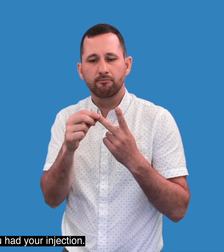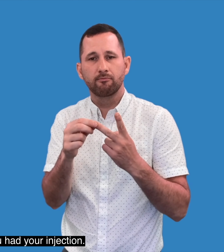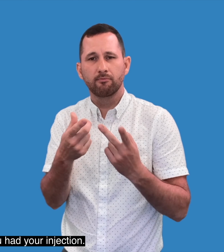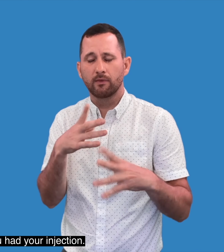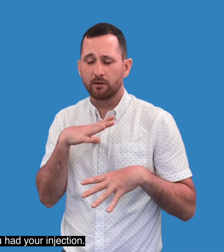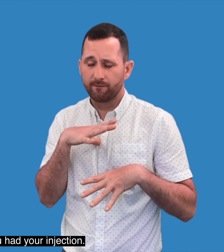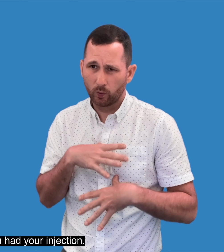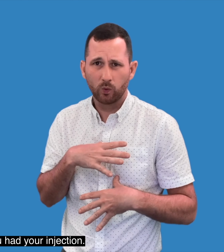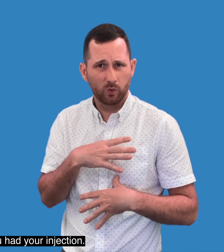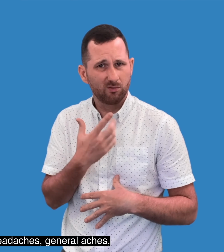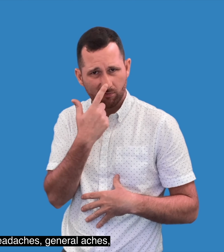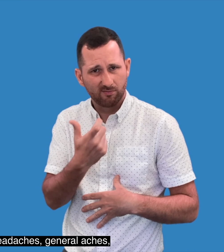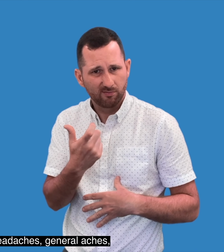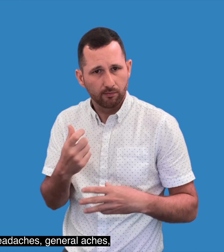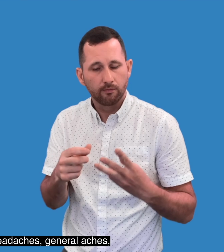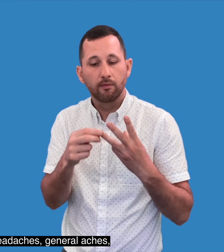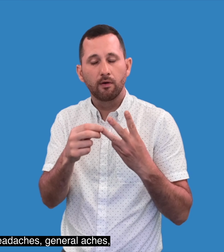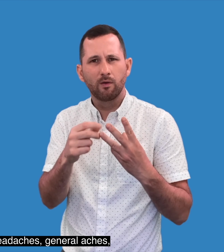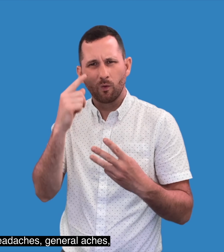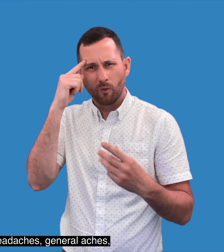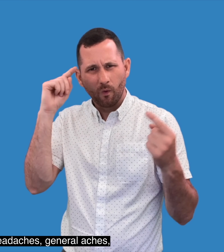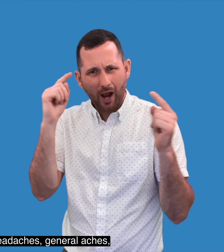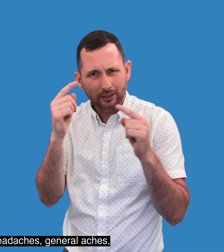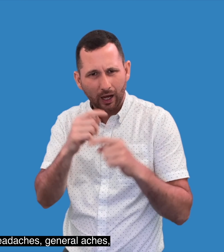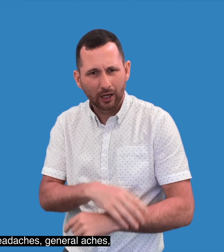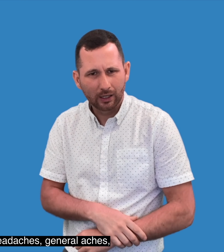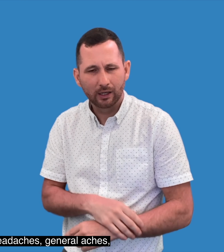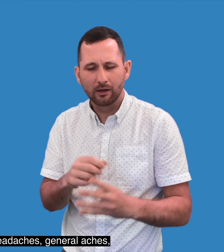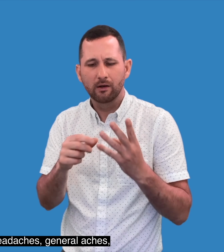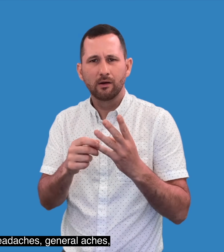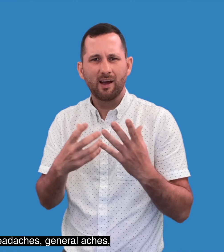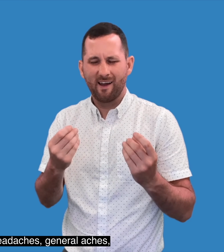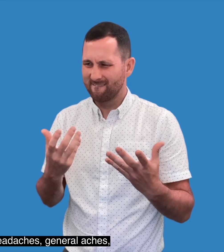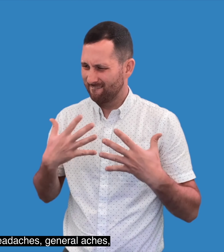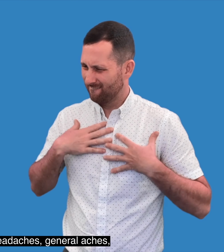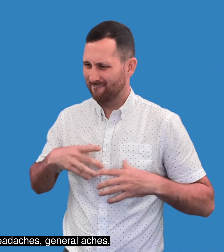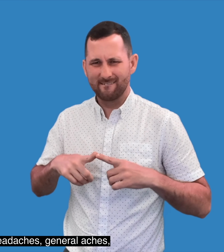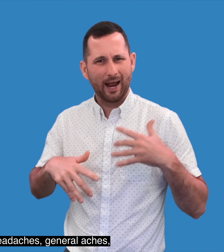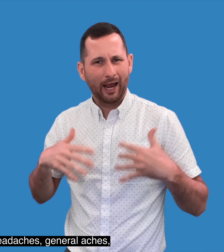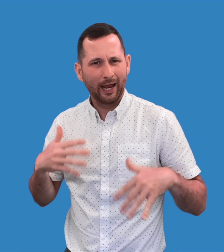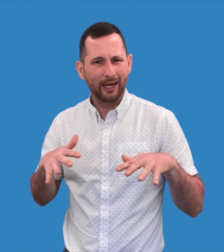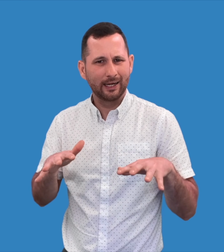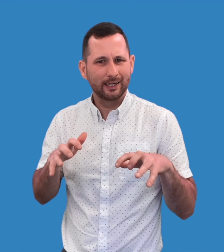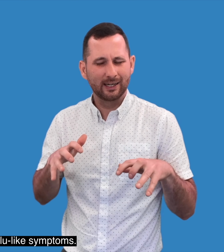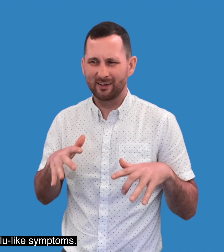injection, feeling tired, headaches, general aches, or